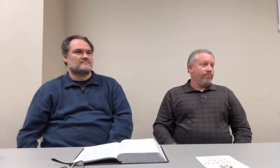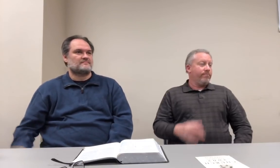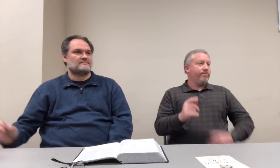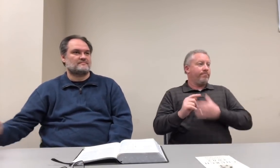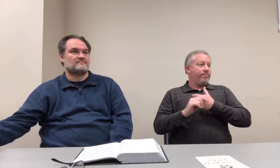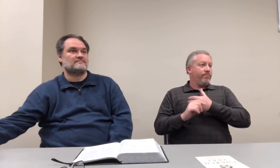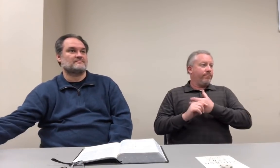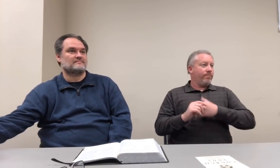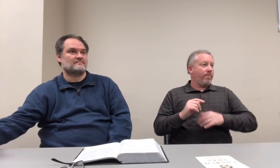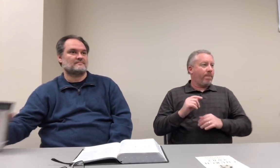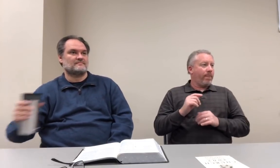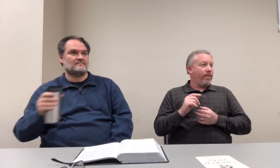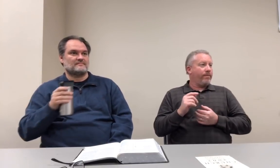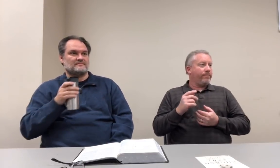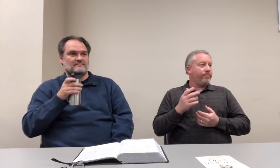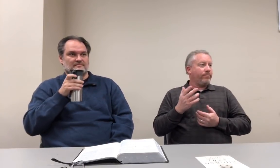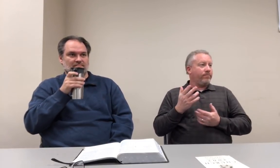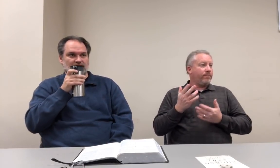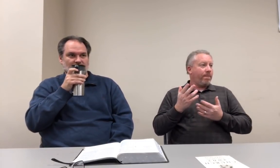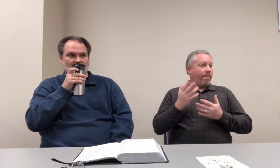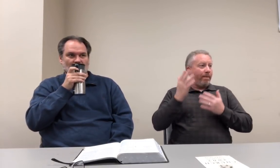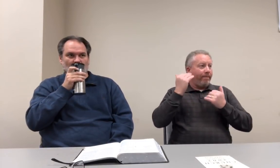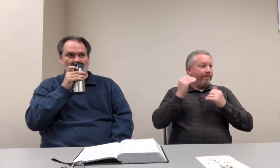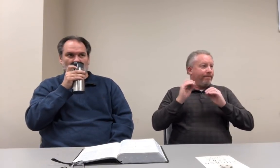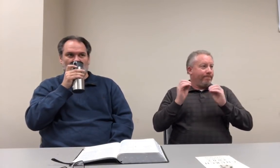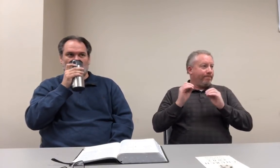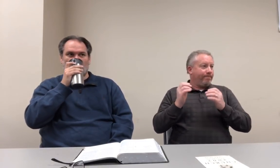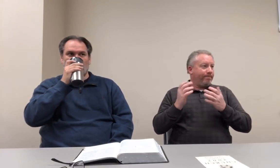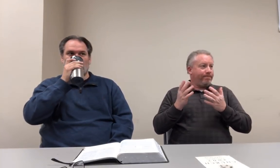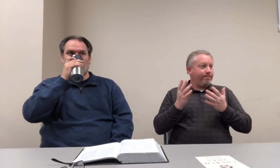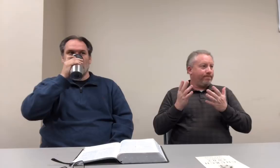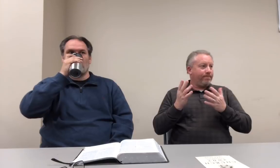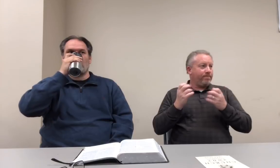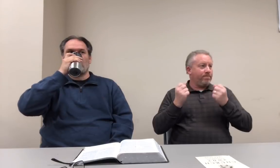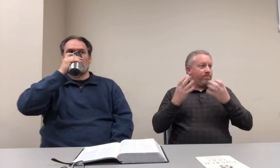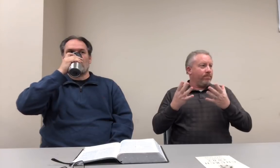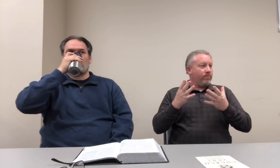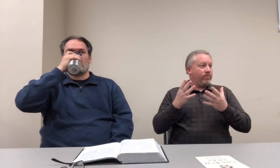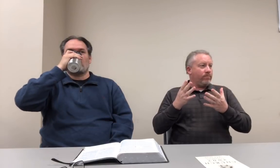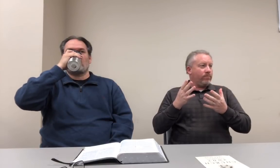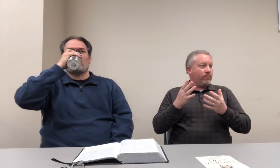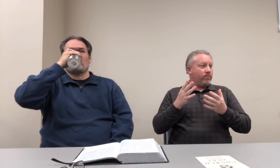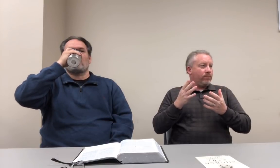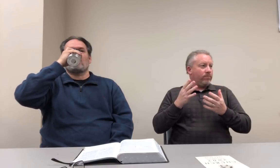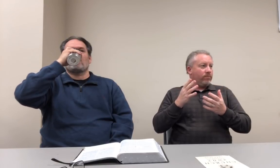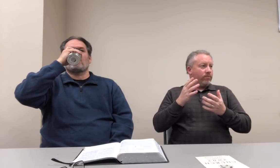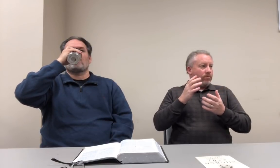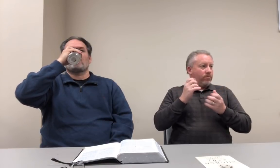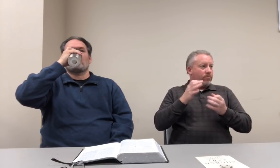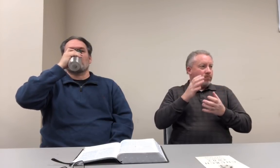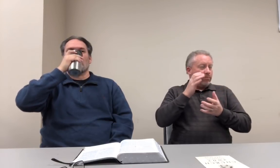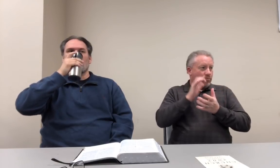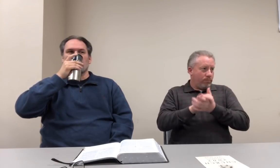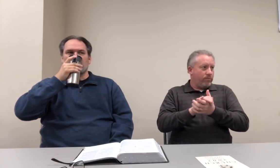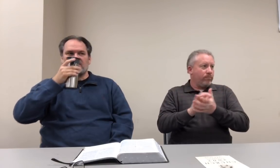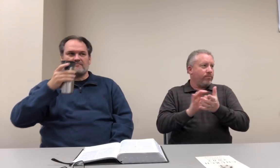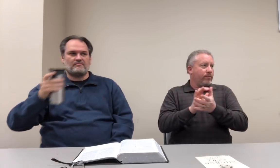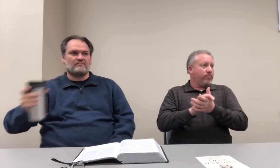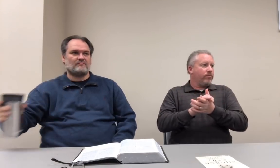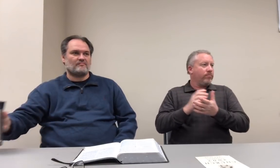I don't know, but I thought about it later, but there's a text in the Old Testament where God basically, or excuse me, Moses, which is like a fairly good